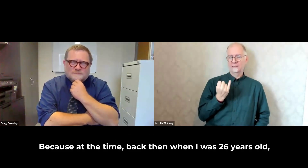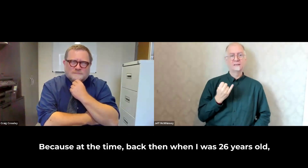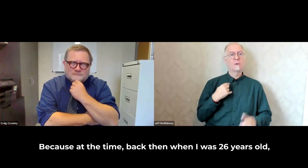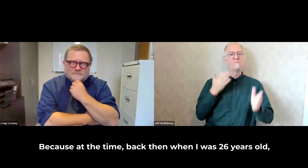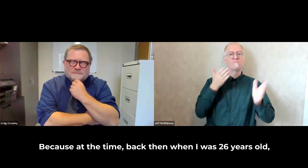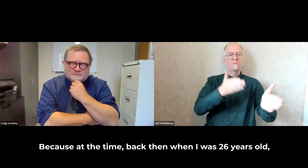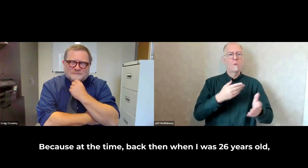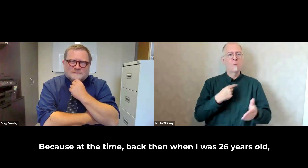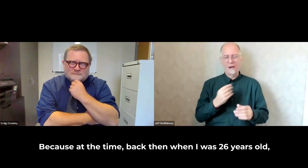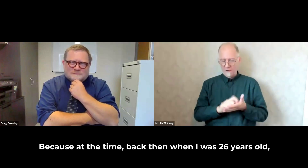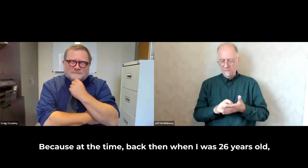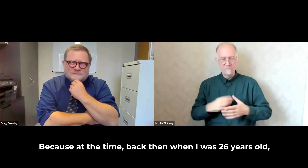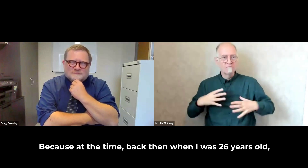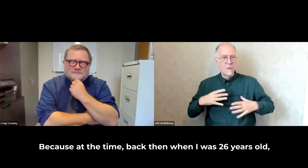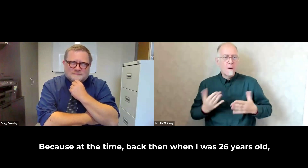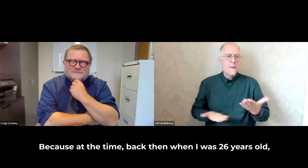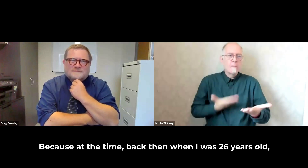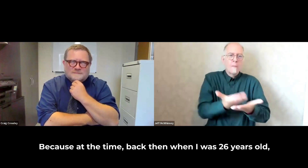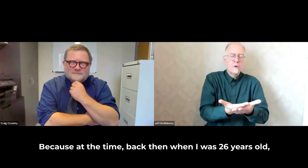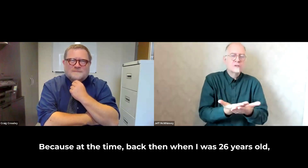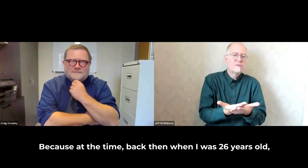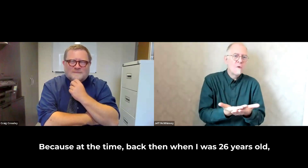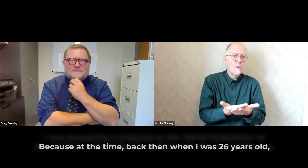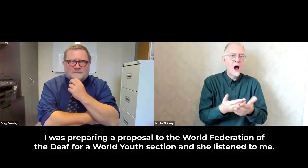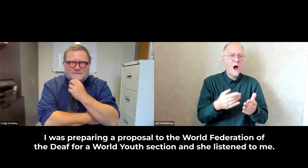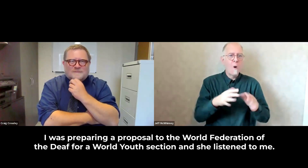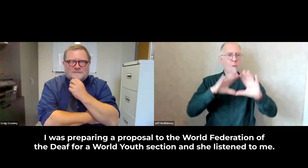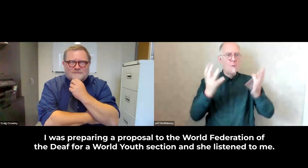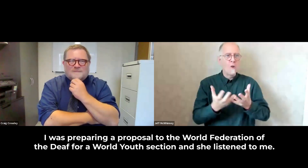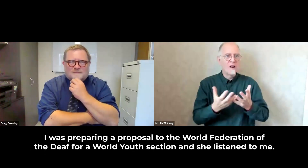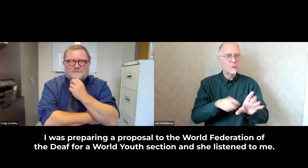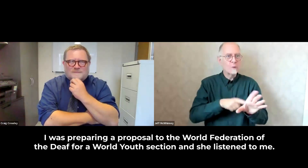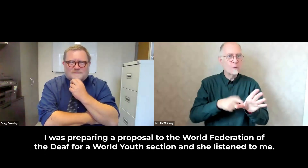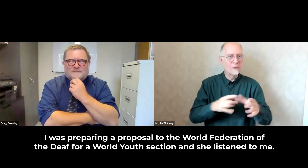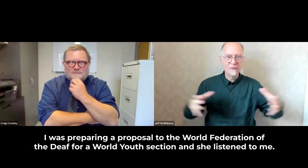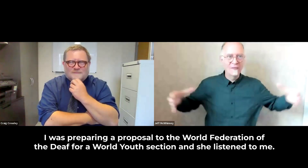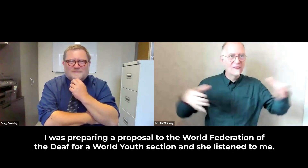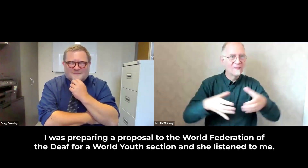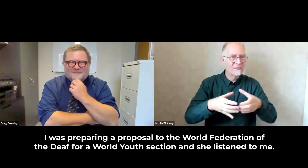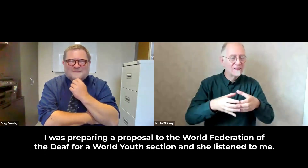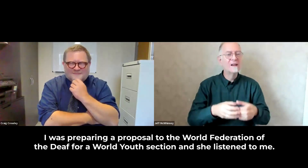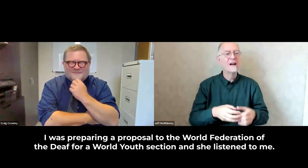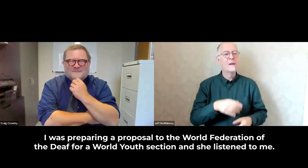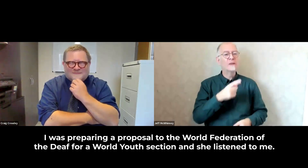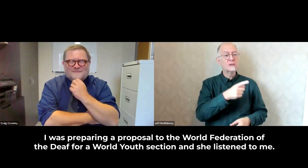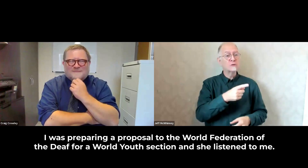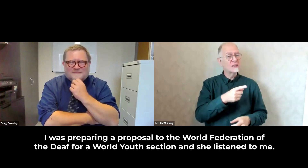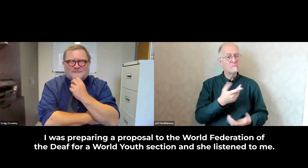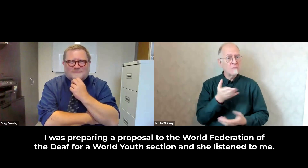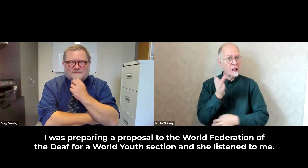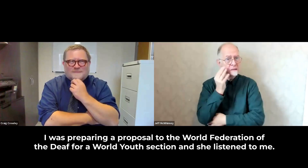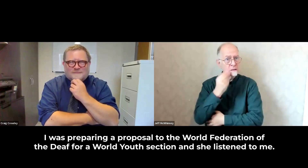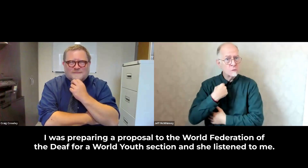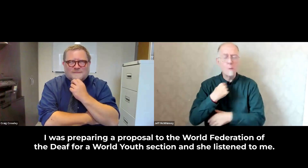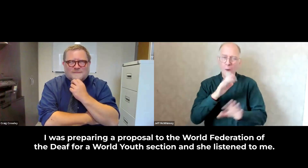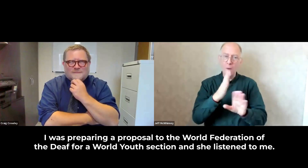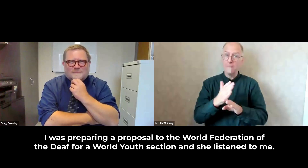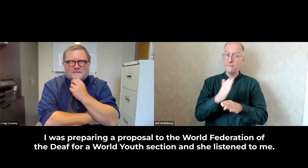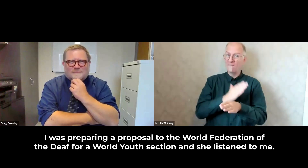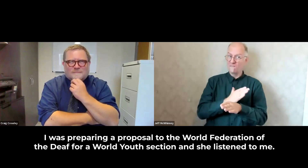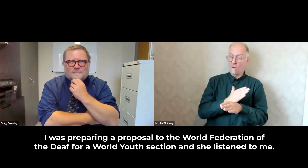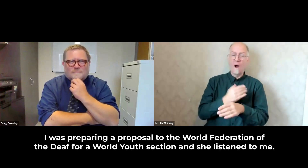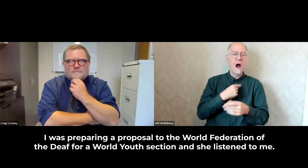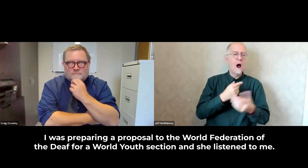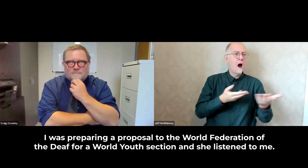time, when I was 26 years old, I was preparing a proposal to the World Federation of the Deaf for a